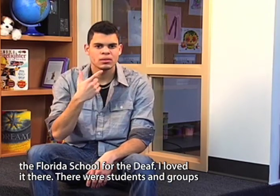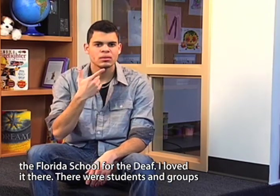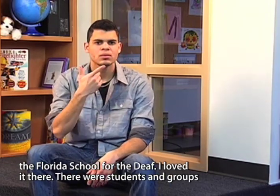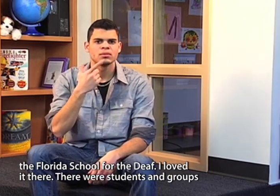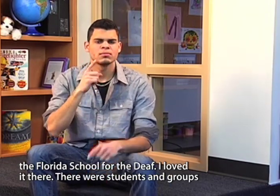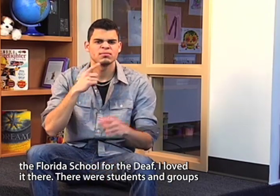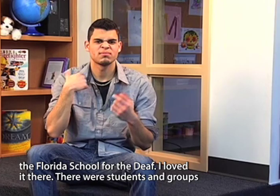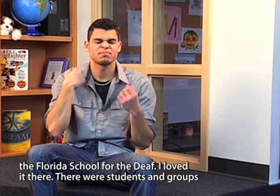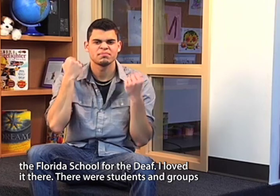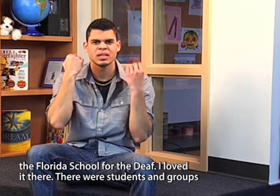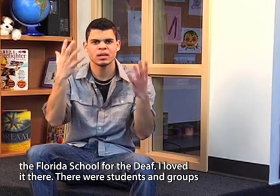there.